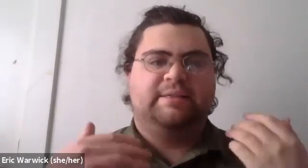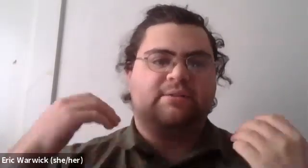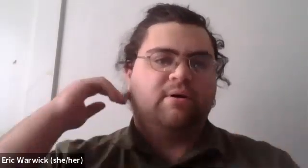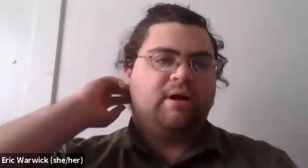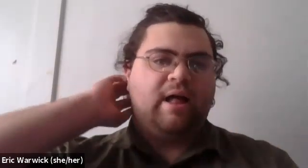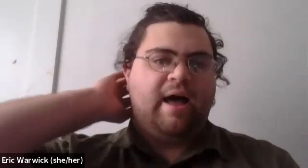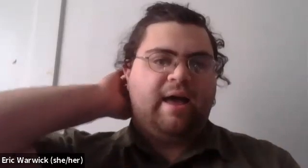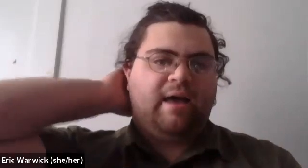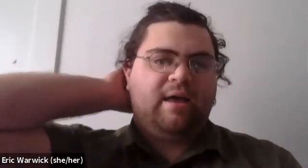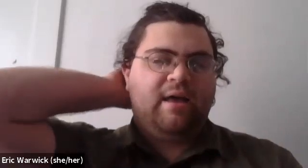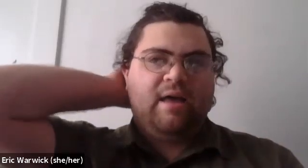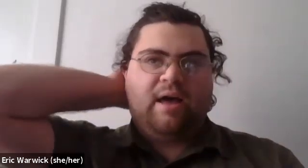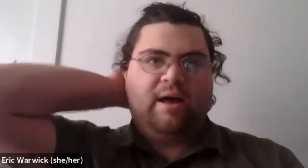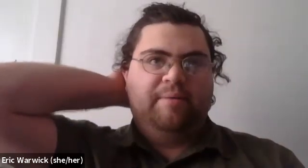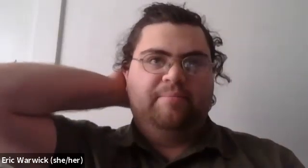in high school,